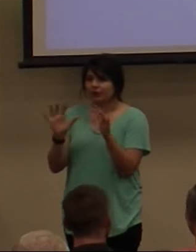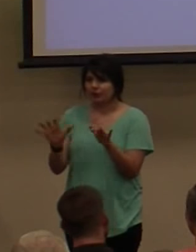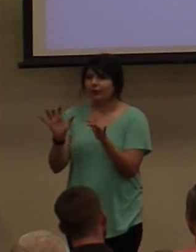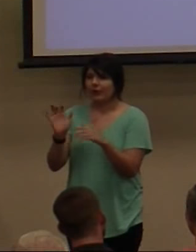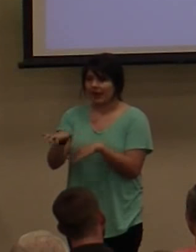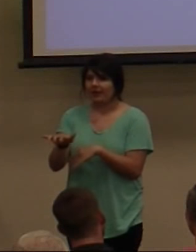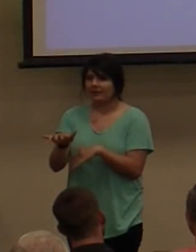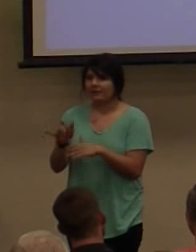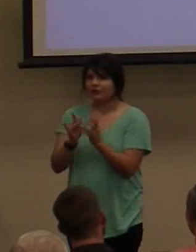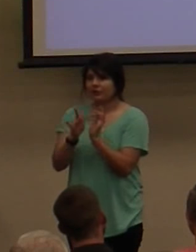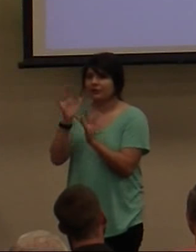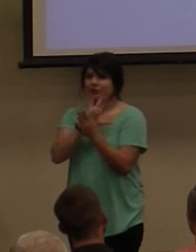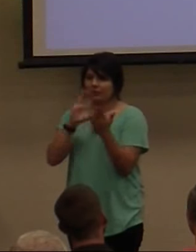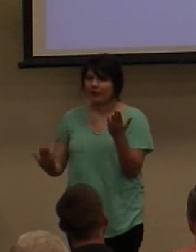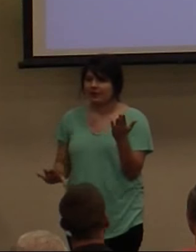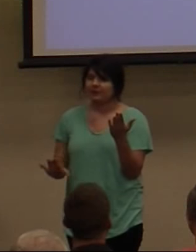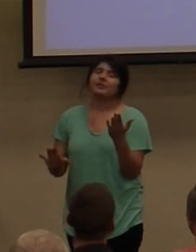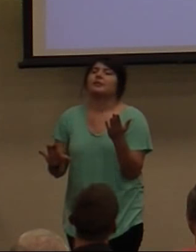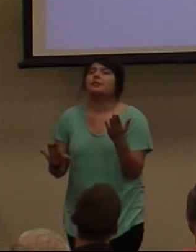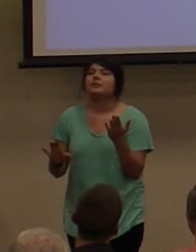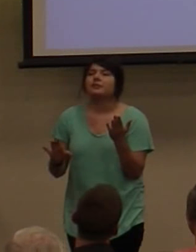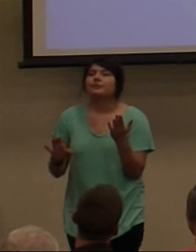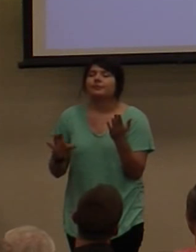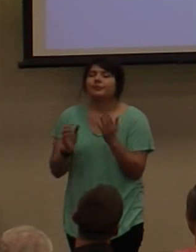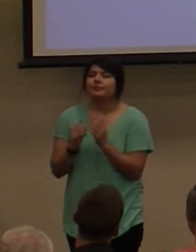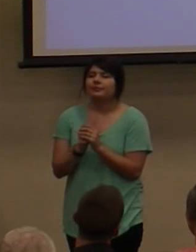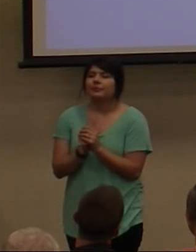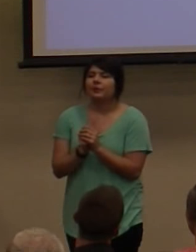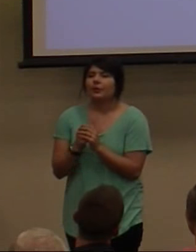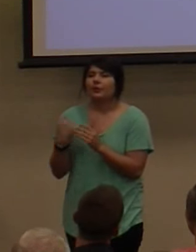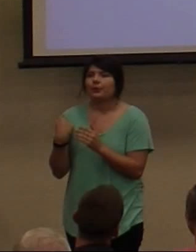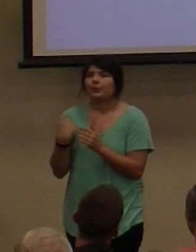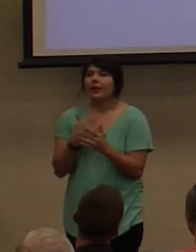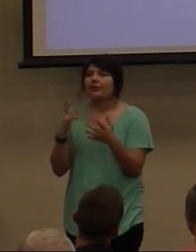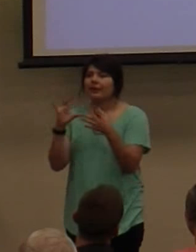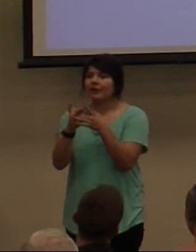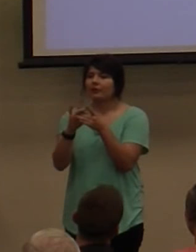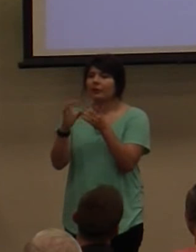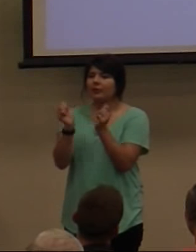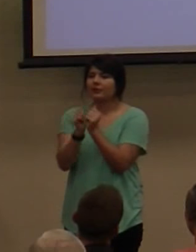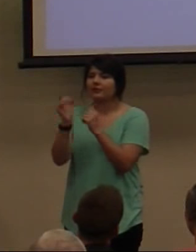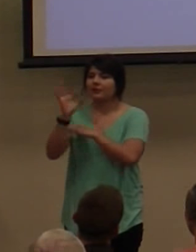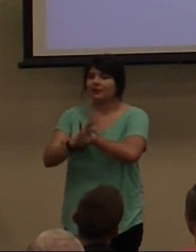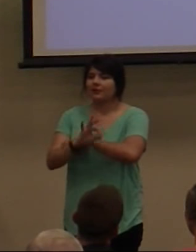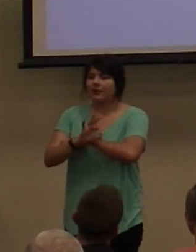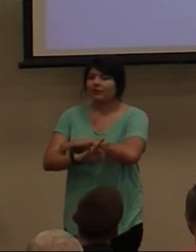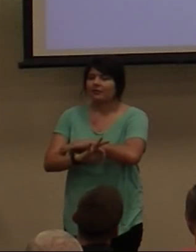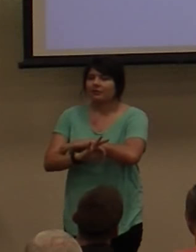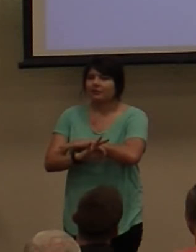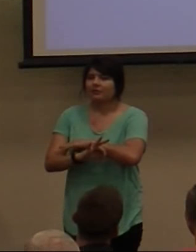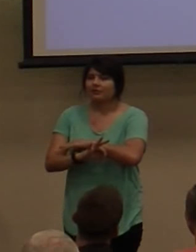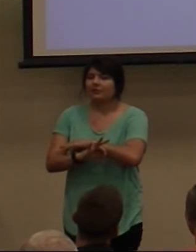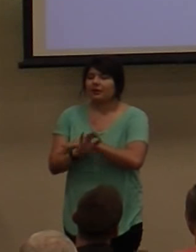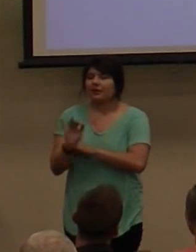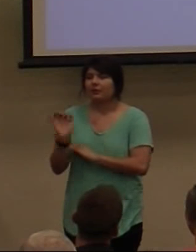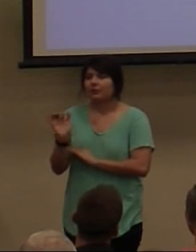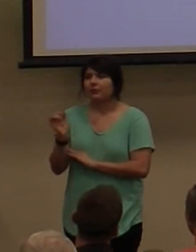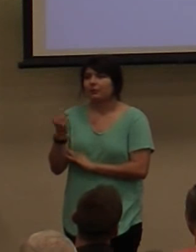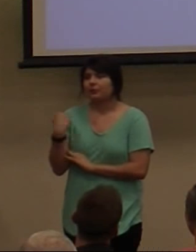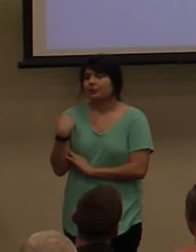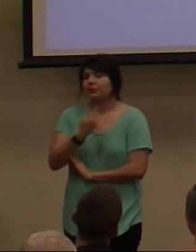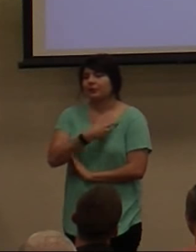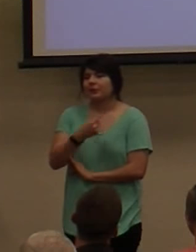Our association with Sunset goes back, as we said, to the